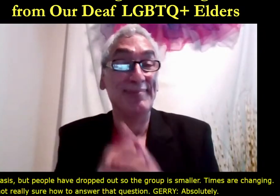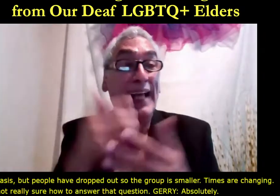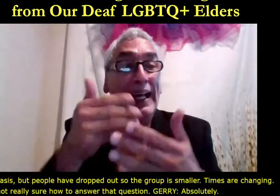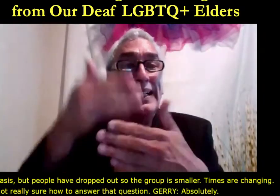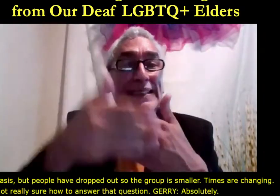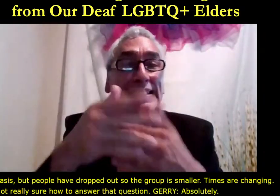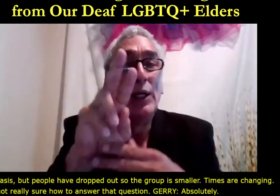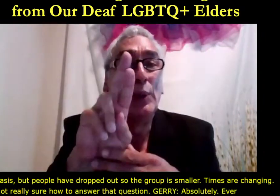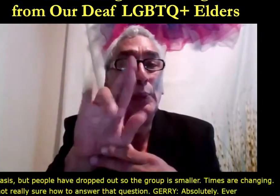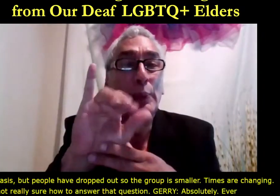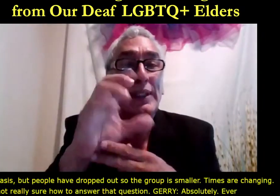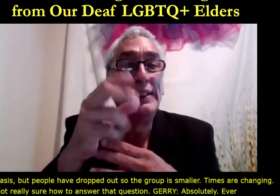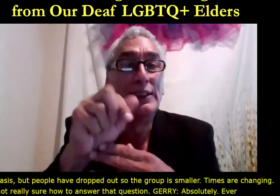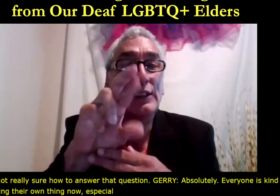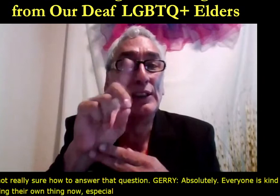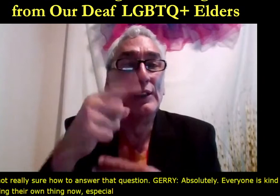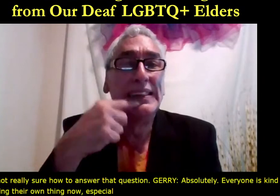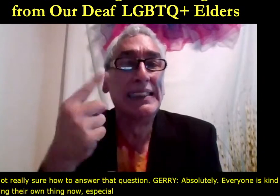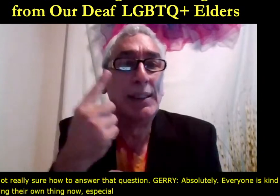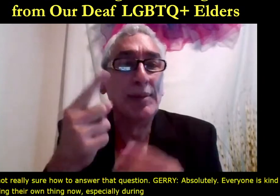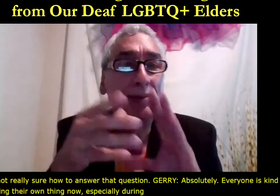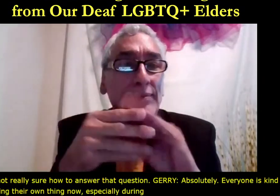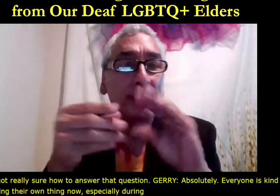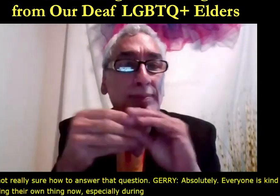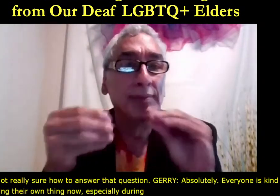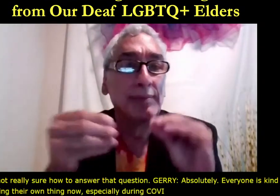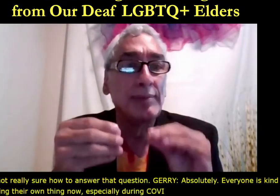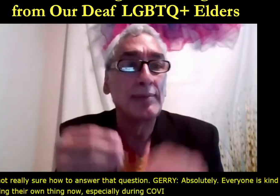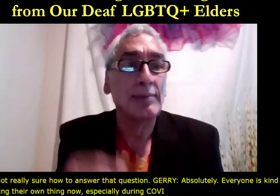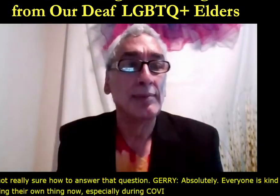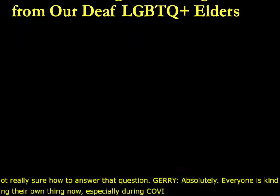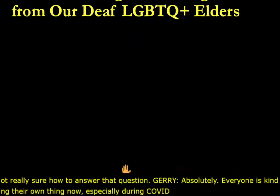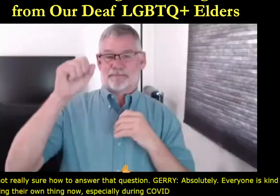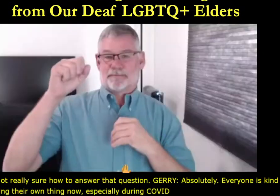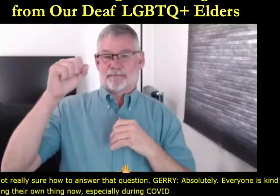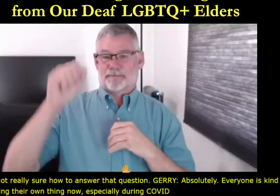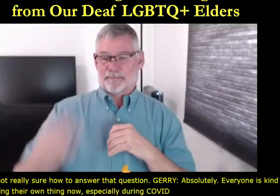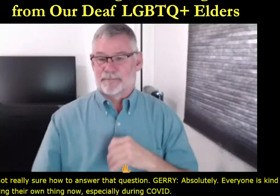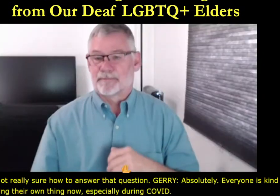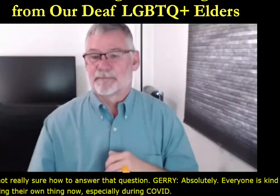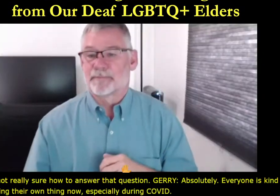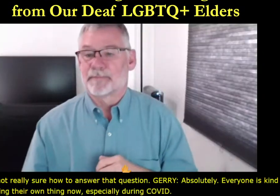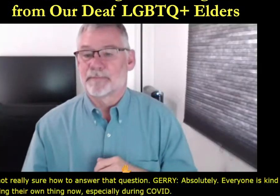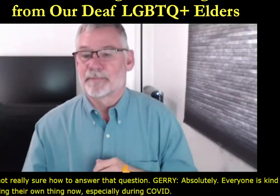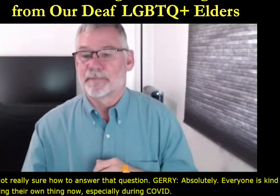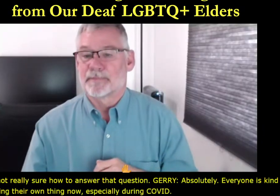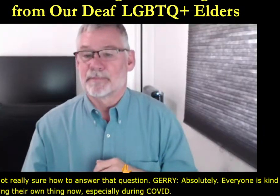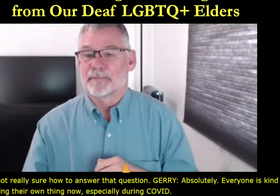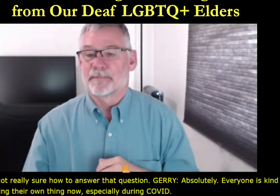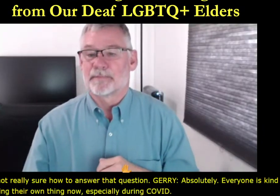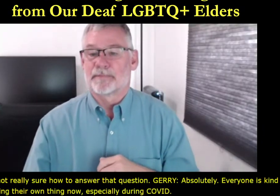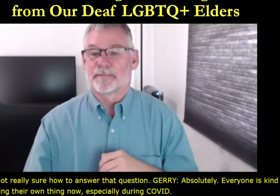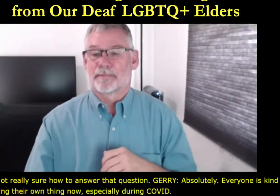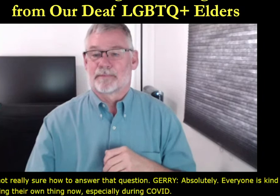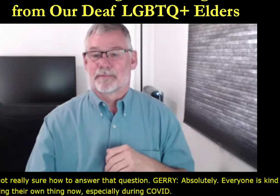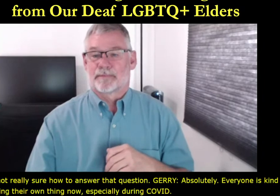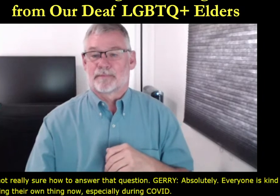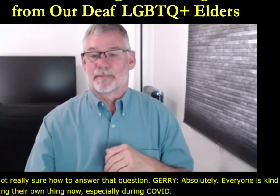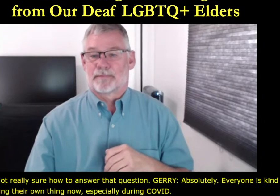um our next person richard did you want to say something yes i'd like to add uh make i